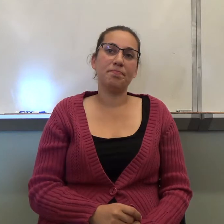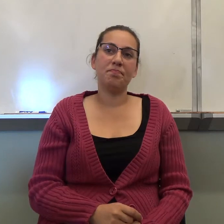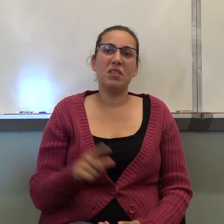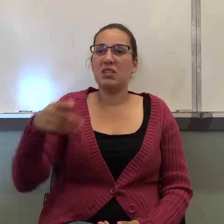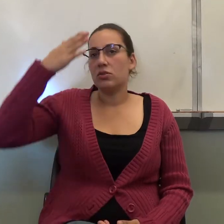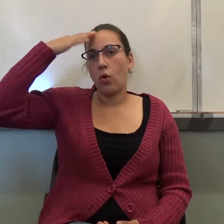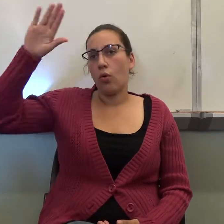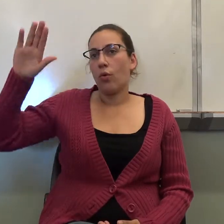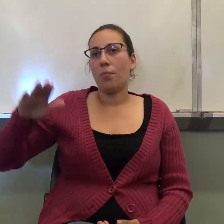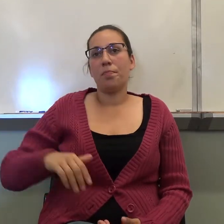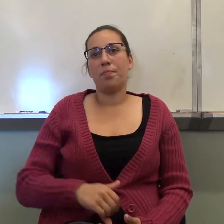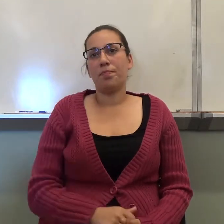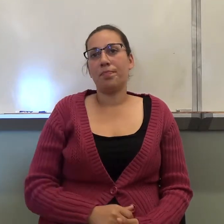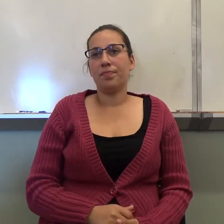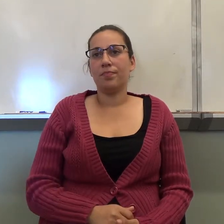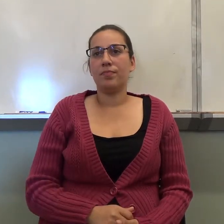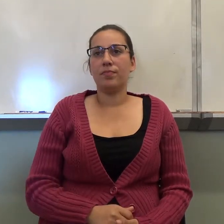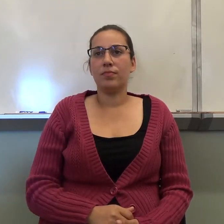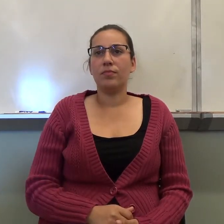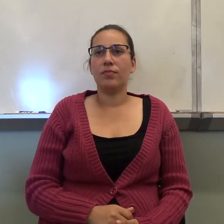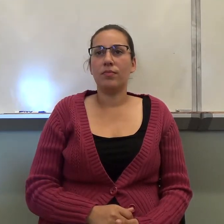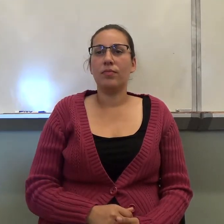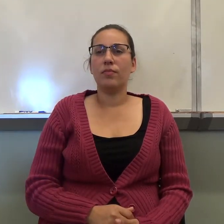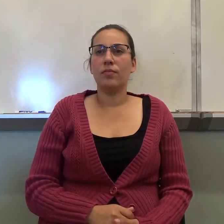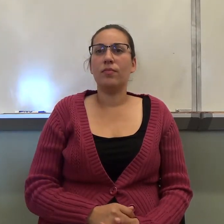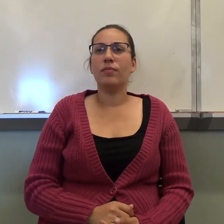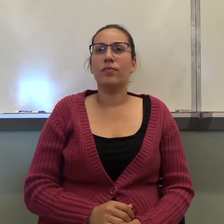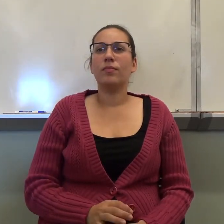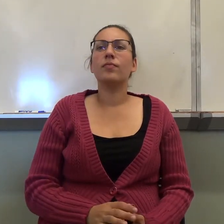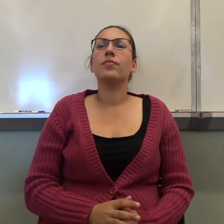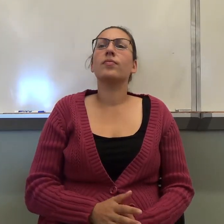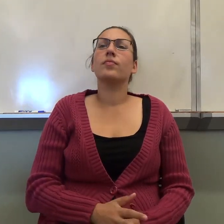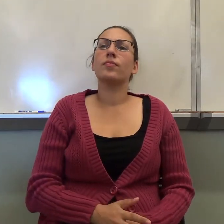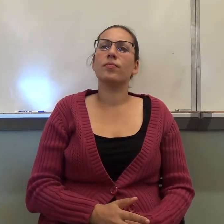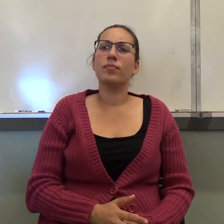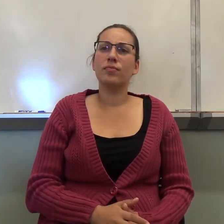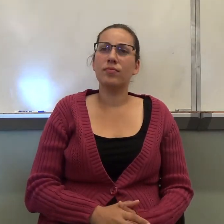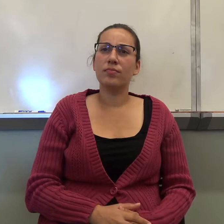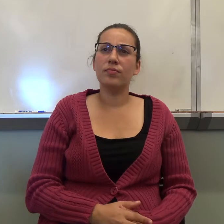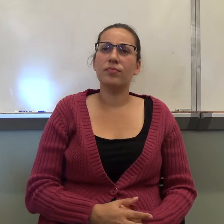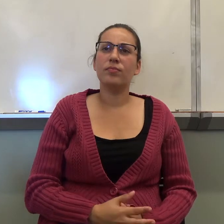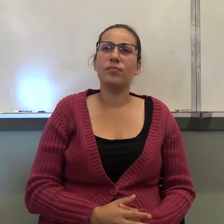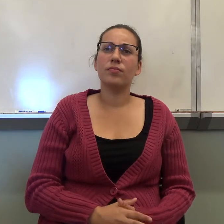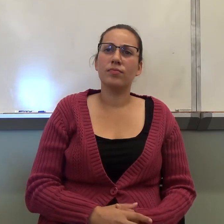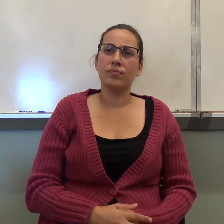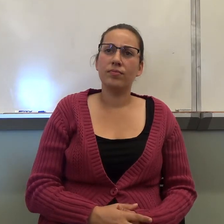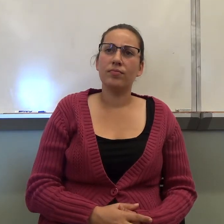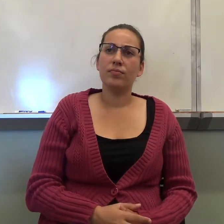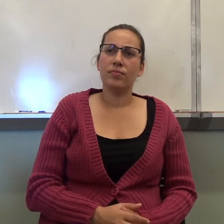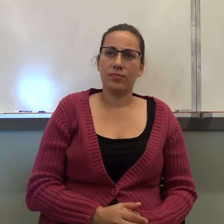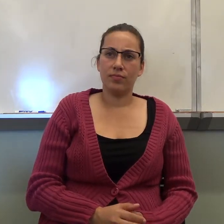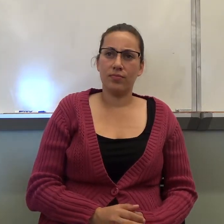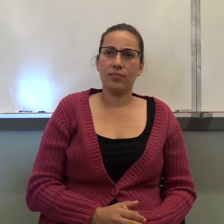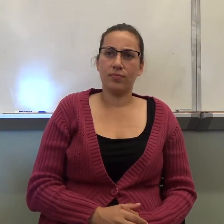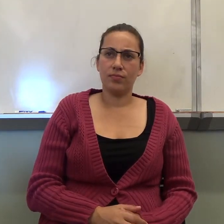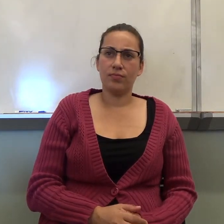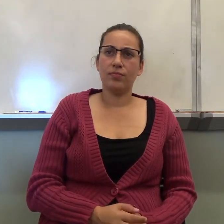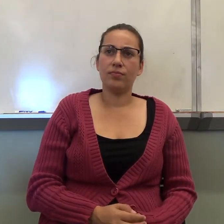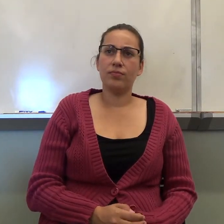you to remember, a letter simply stands for a number you don't yet know. Okay? Which means we're going to treat all the letters the same